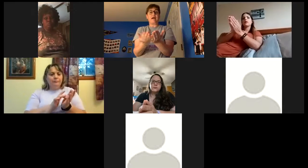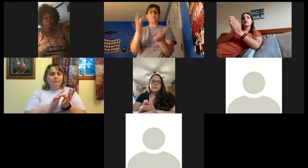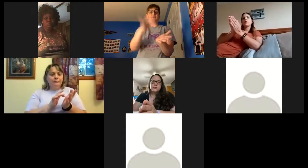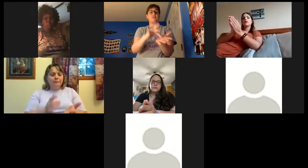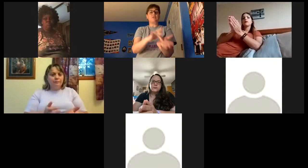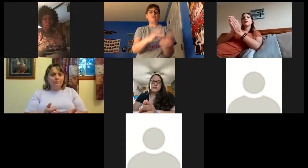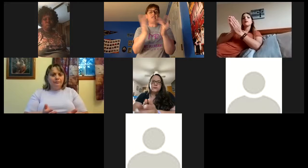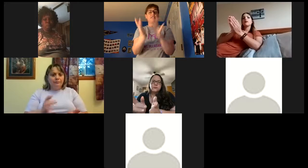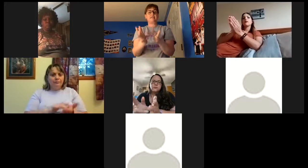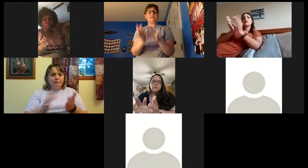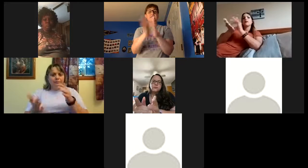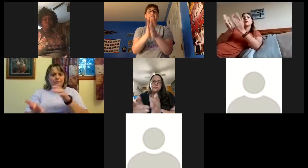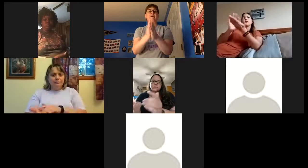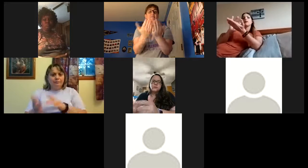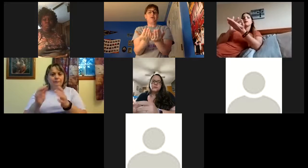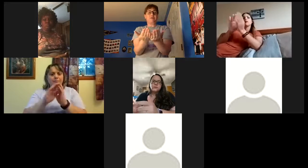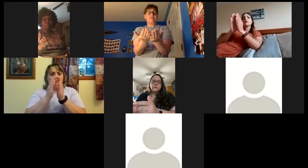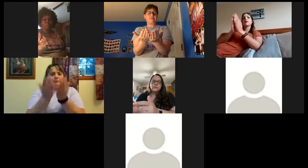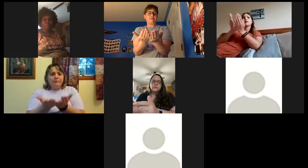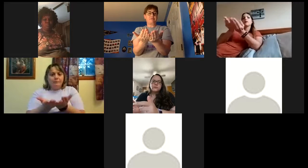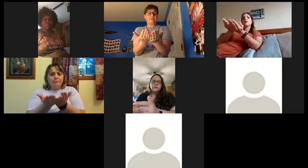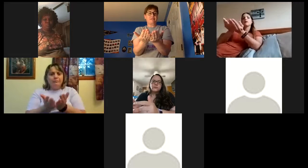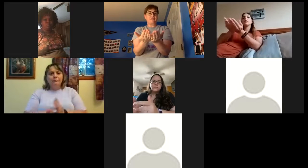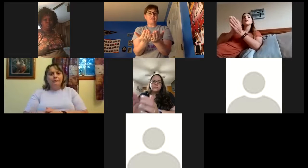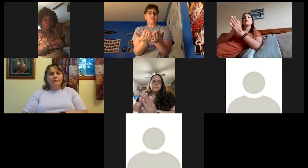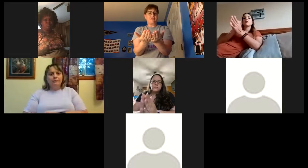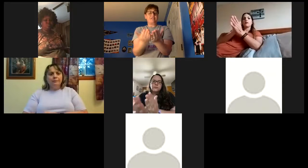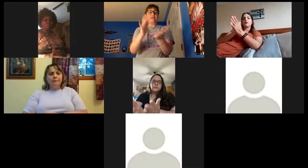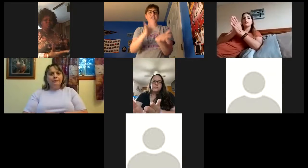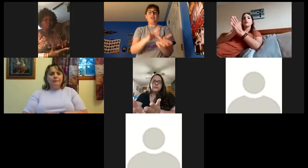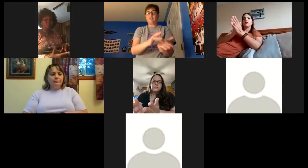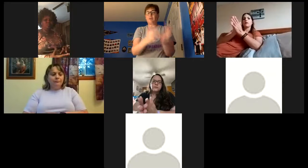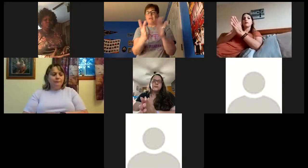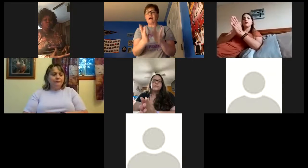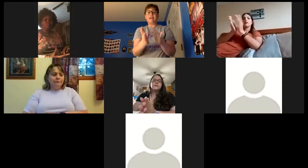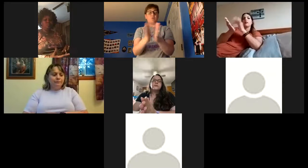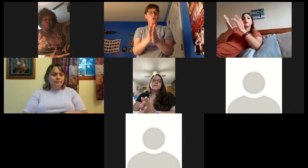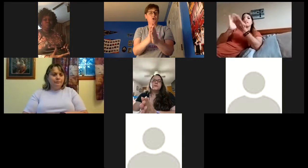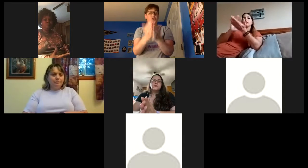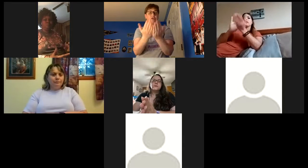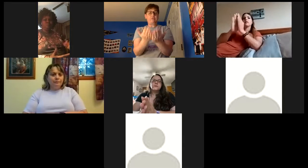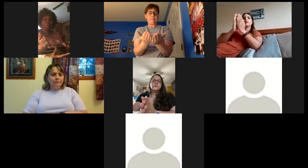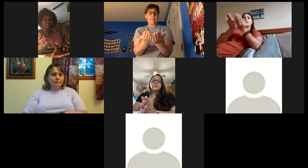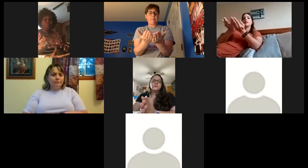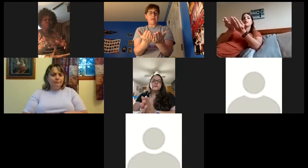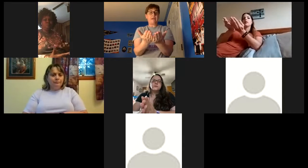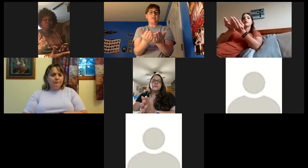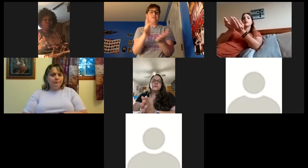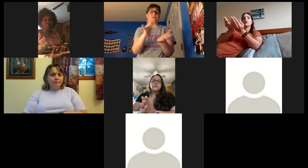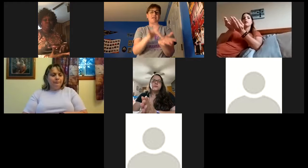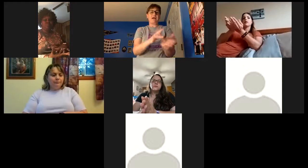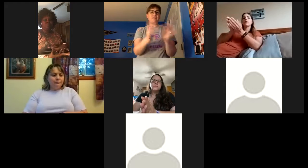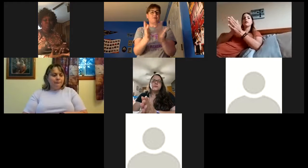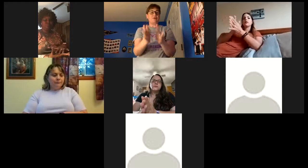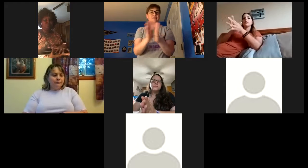say Bible. So it's Jesus's book is what it is. It can also be God's word, and it can